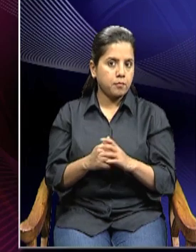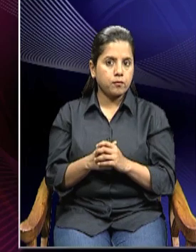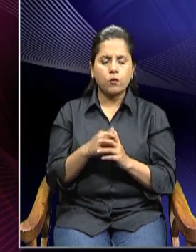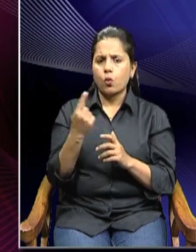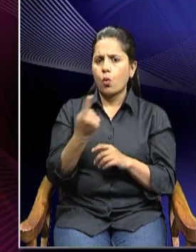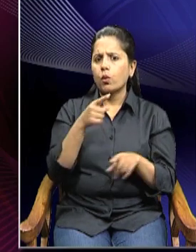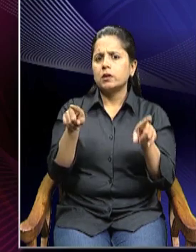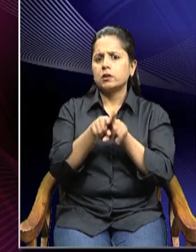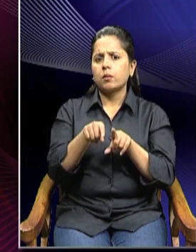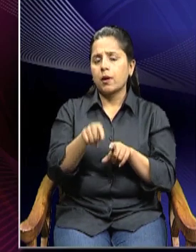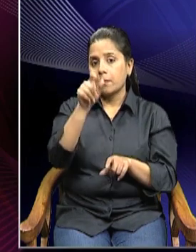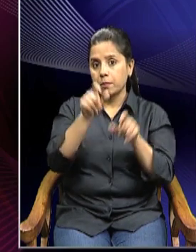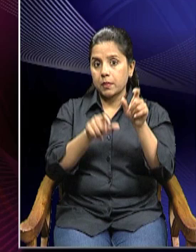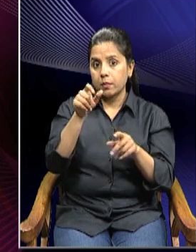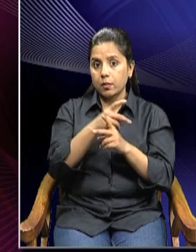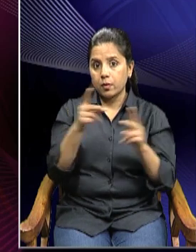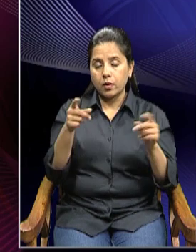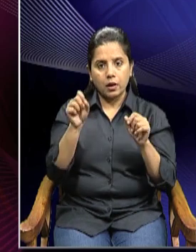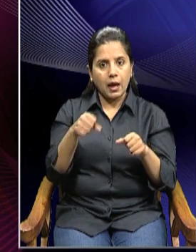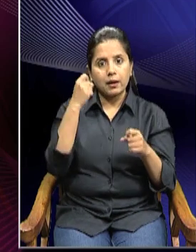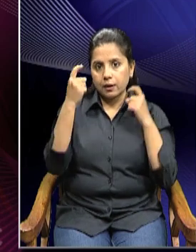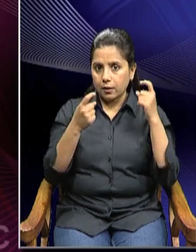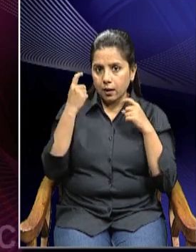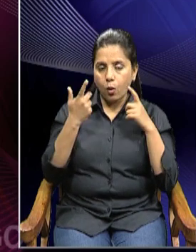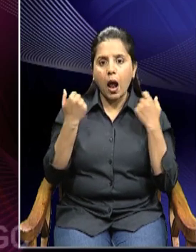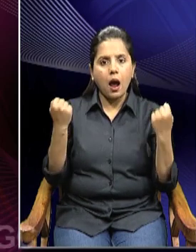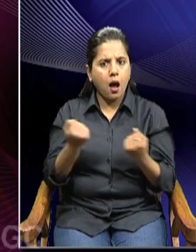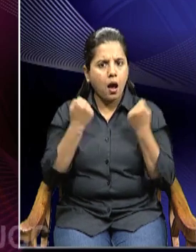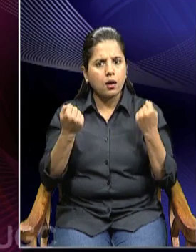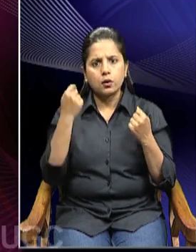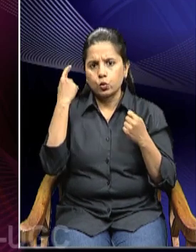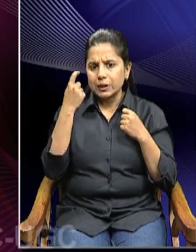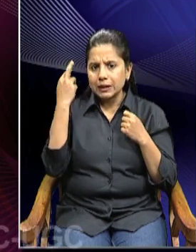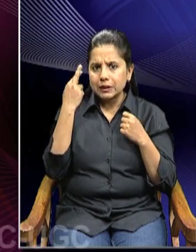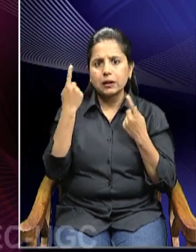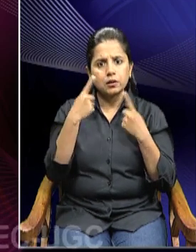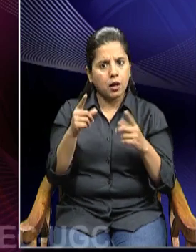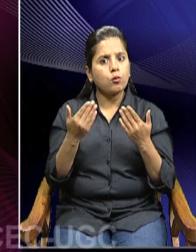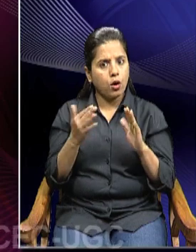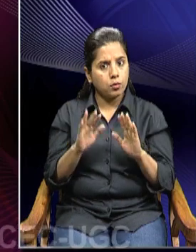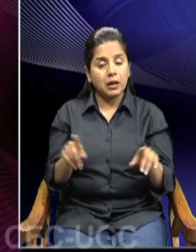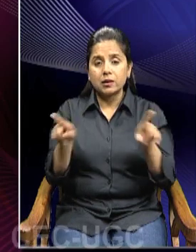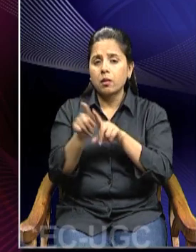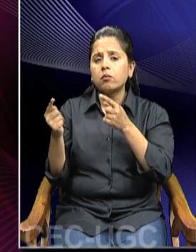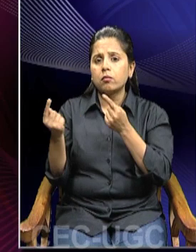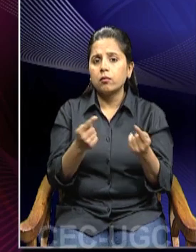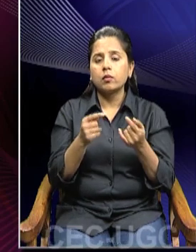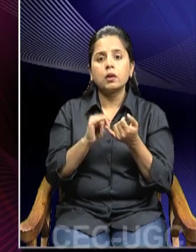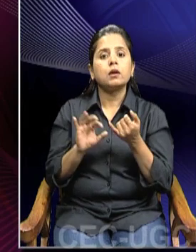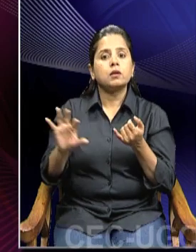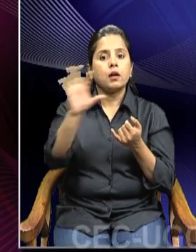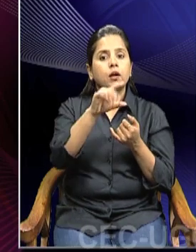Just as individuals can think and act rationally, similarly, the states